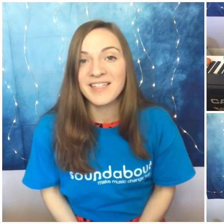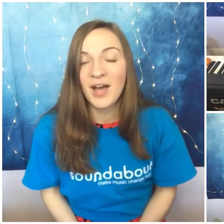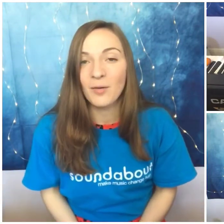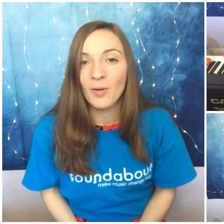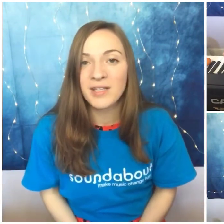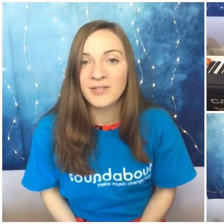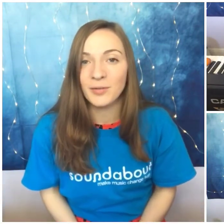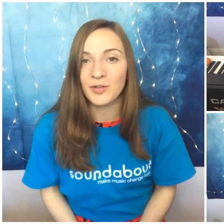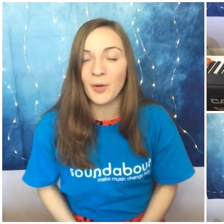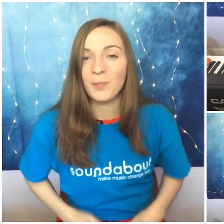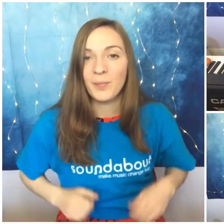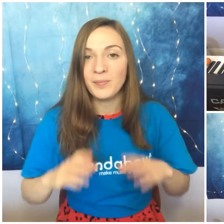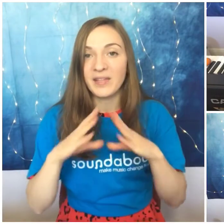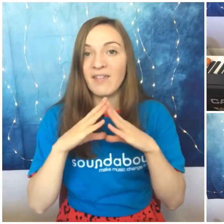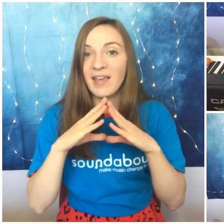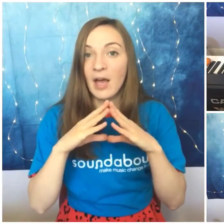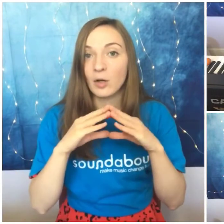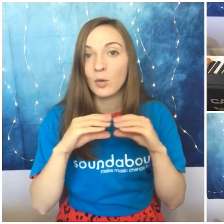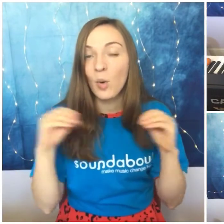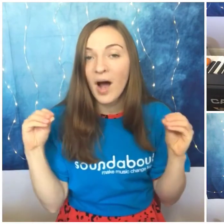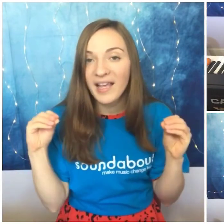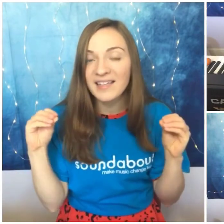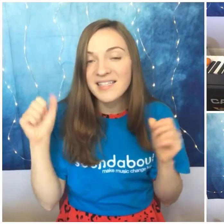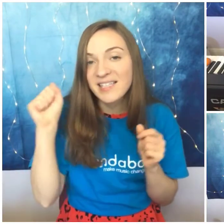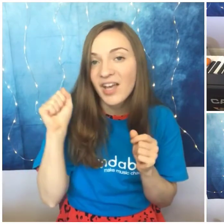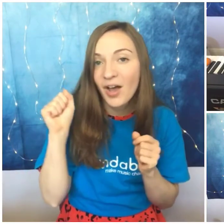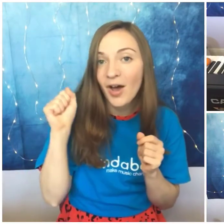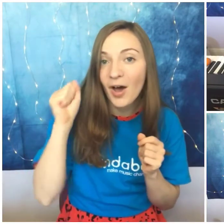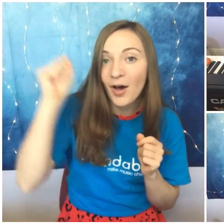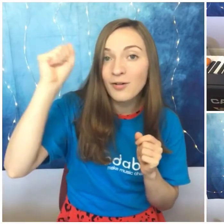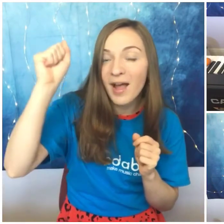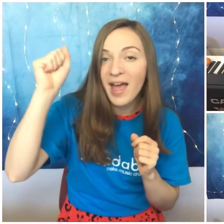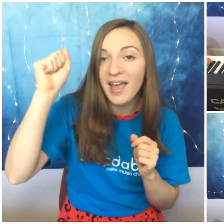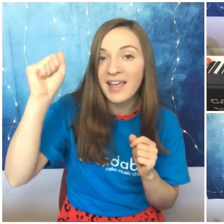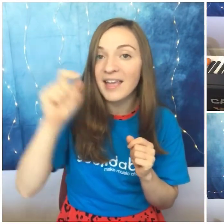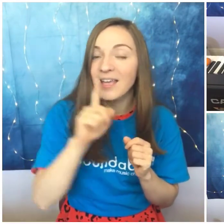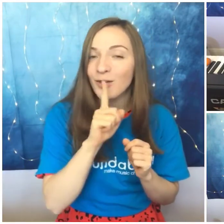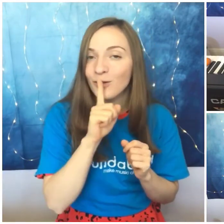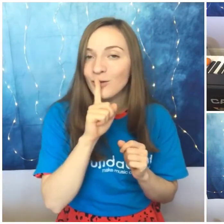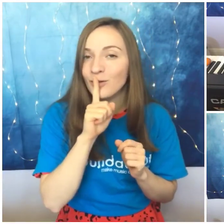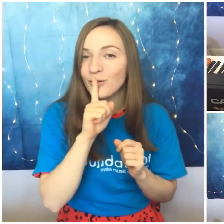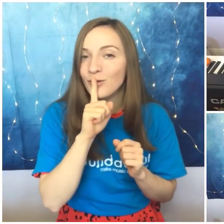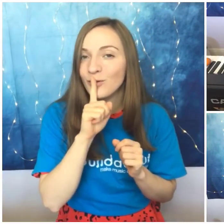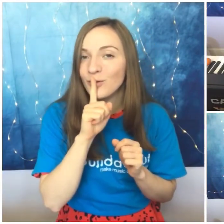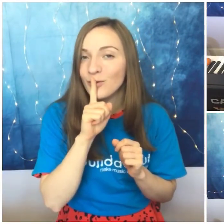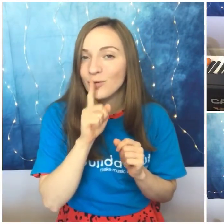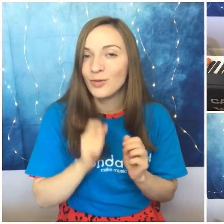sure you did a wonderful job giving a quiet hooray.